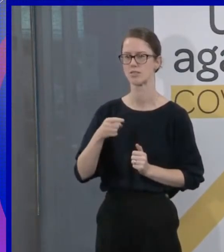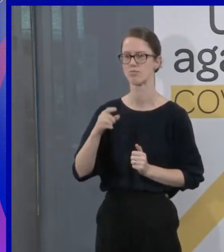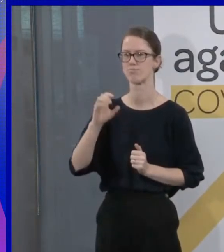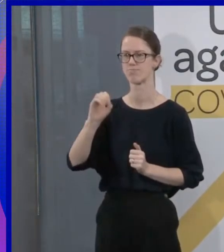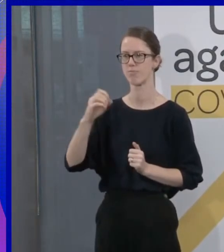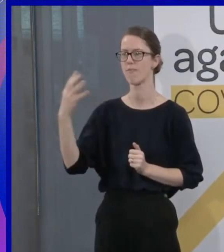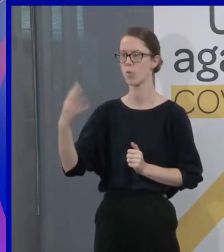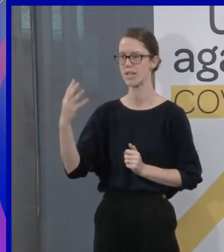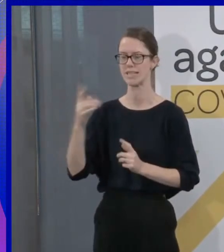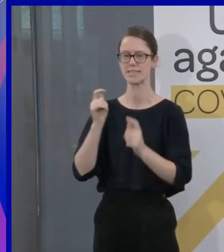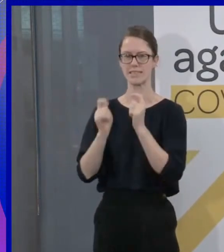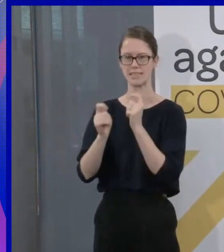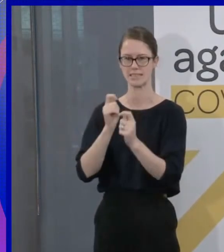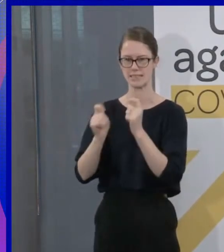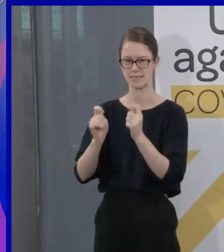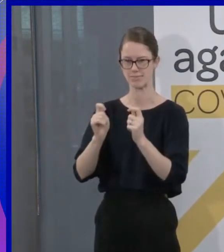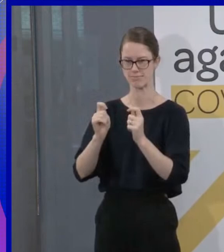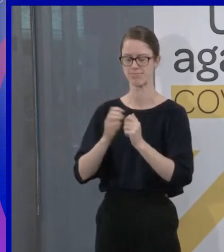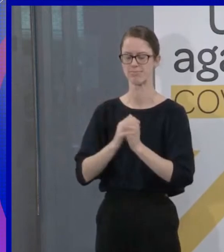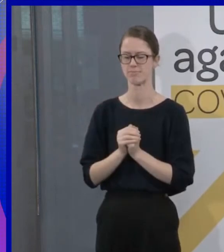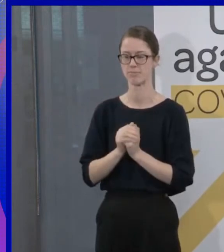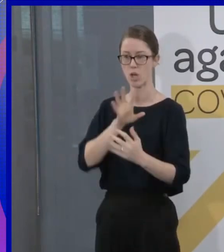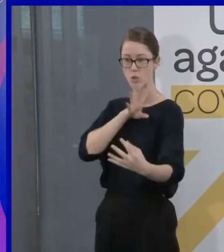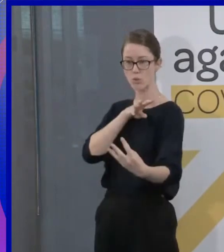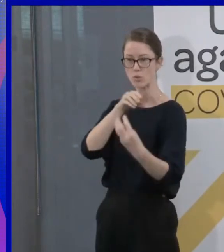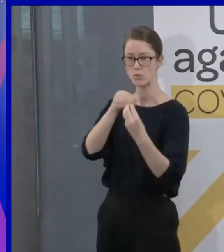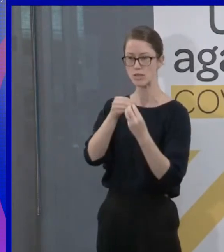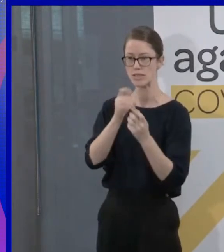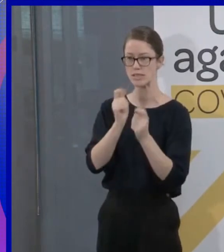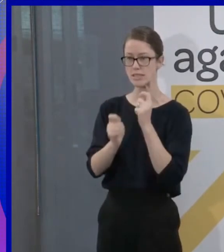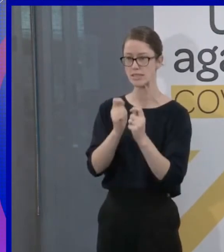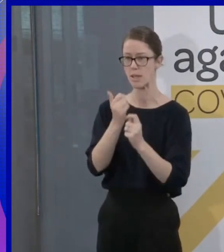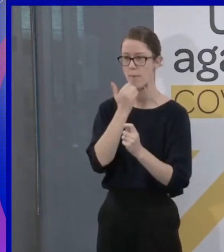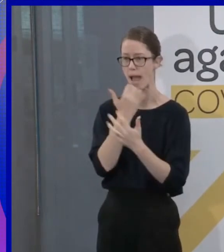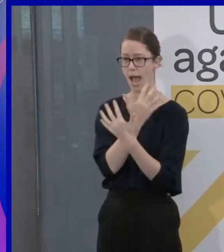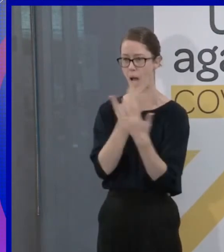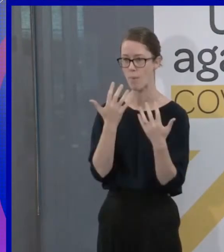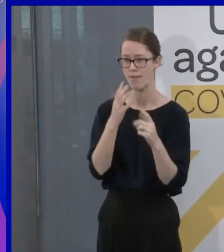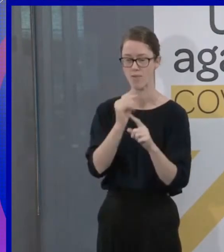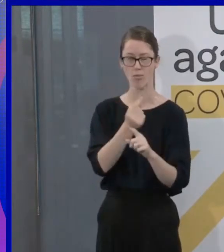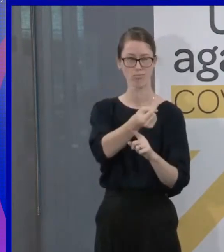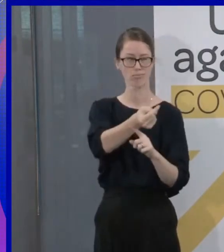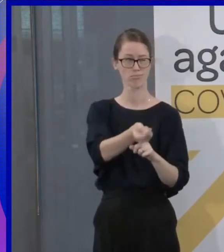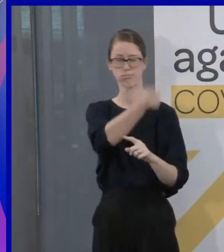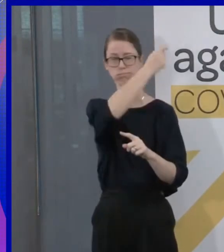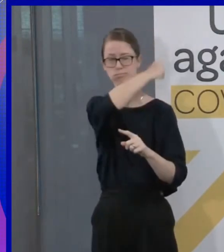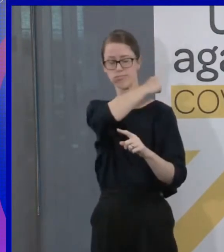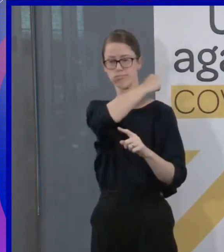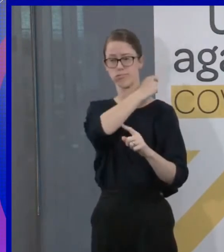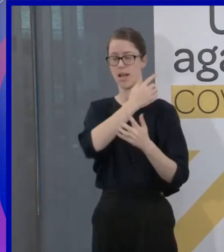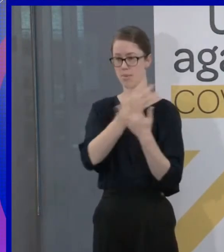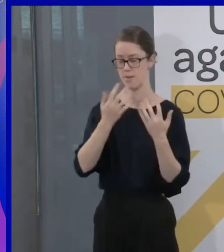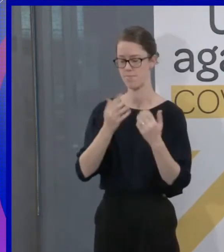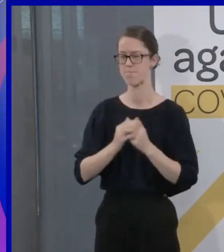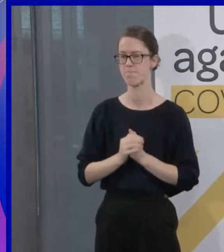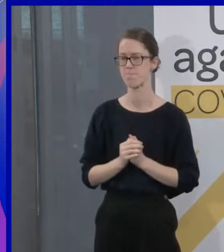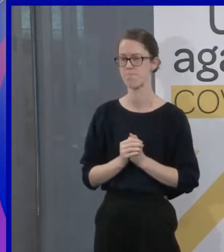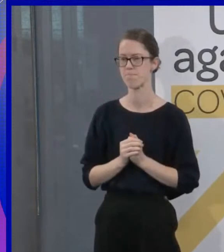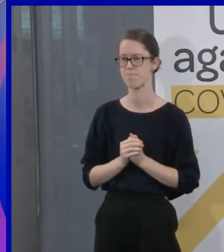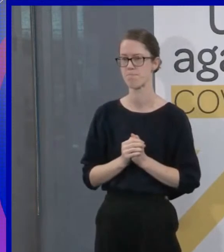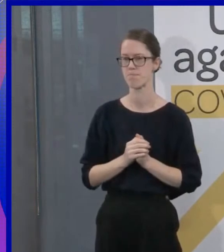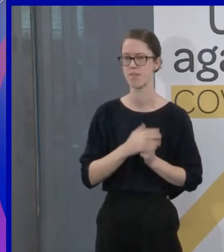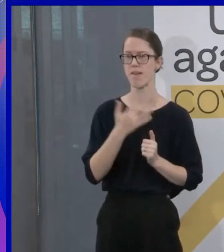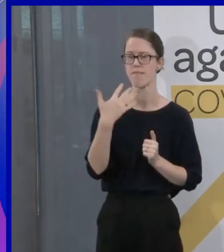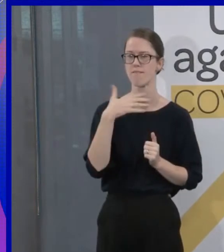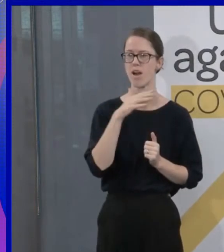26,014 tests for COVID-19. So the total number of tests completed since the start of the pandemic in New Zealand